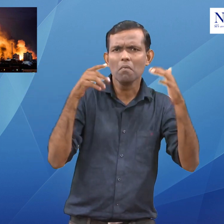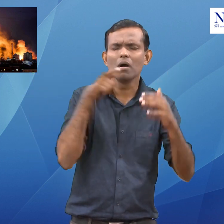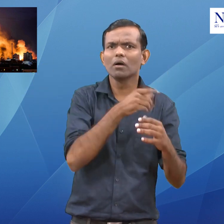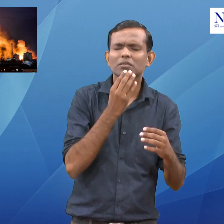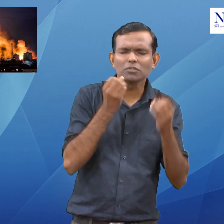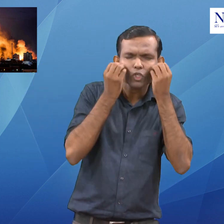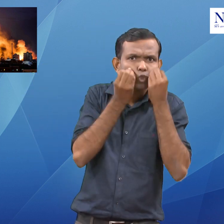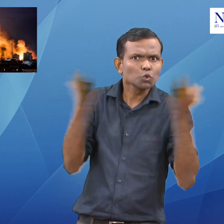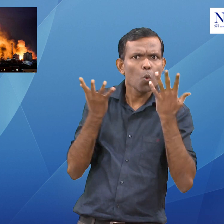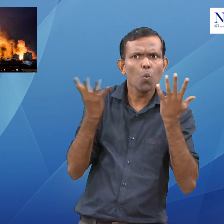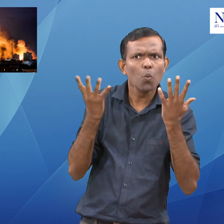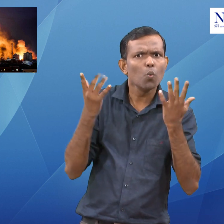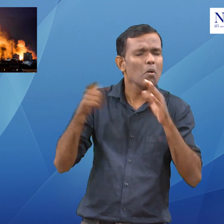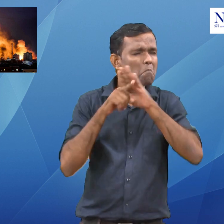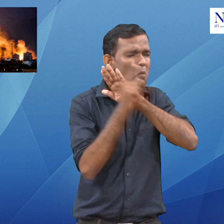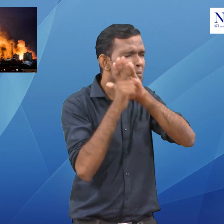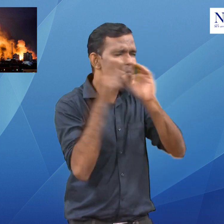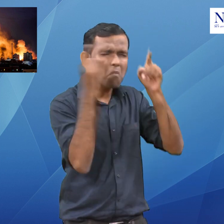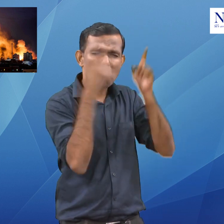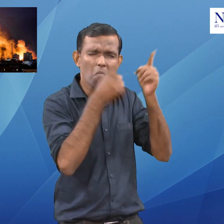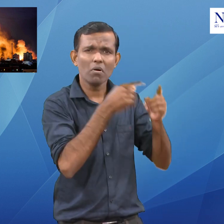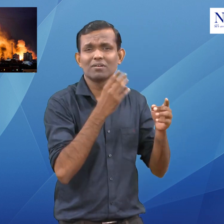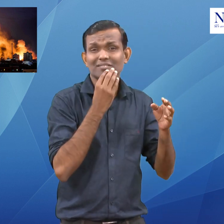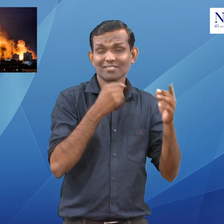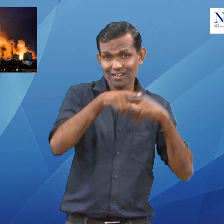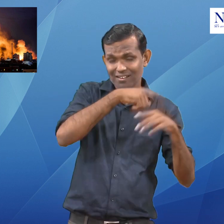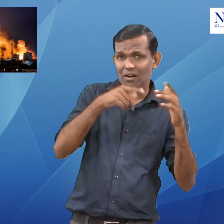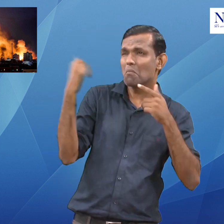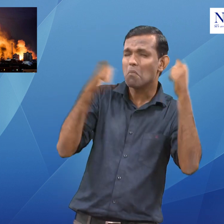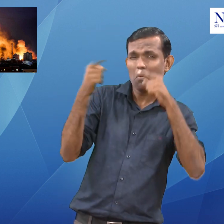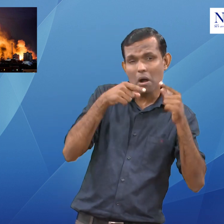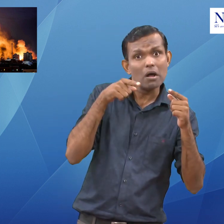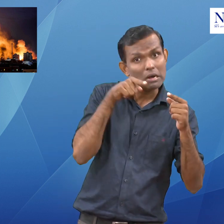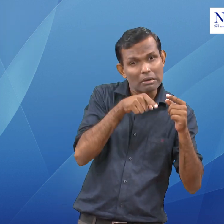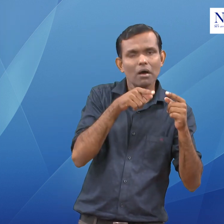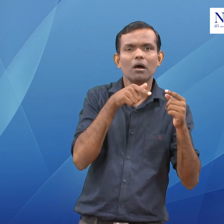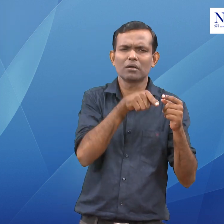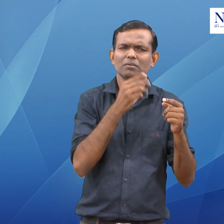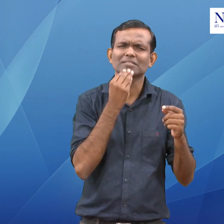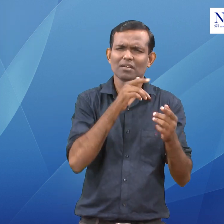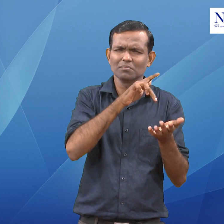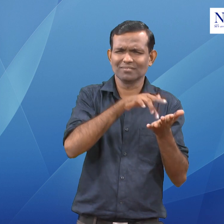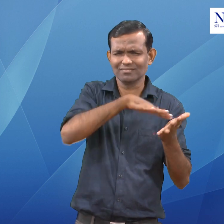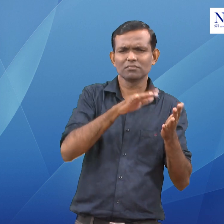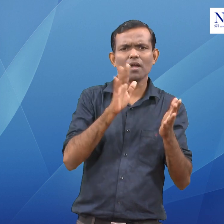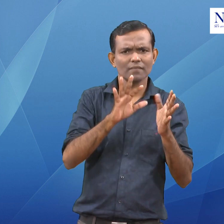kept bombing targets in the crowded Palestinian enclave in response to the Hamas surprise attack, which started on October